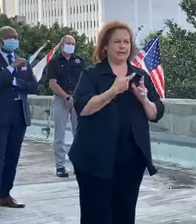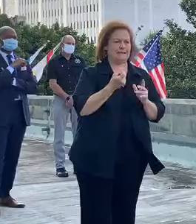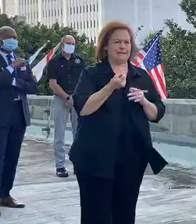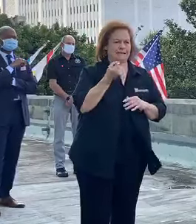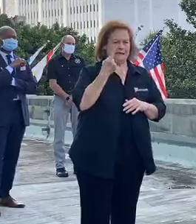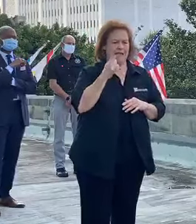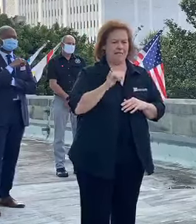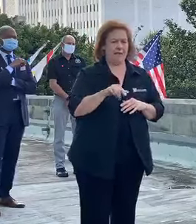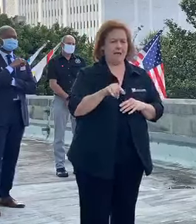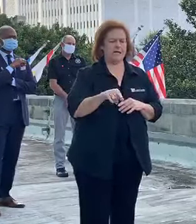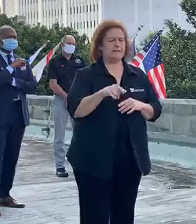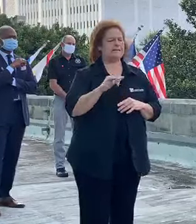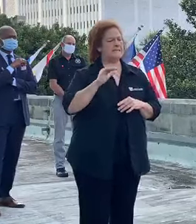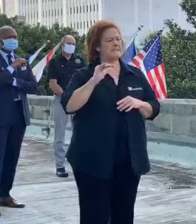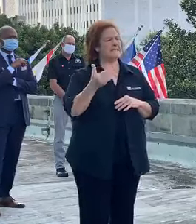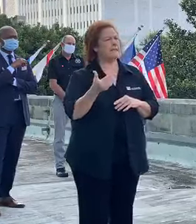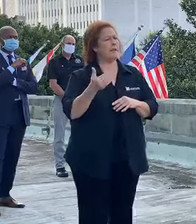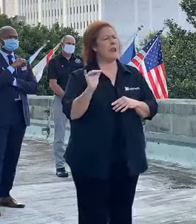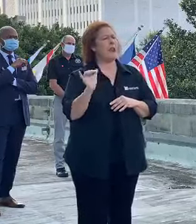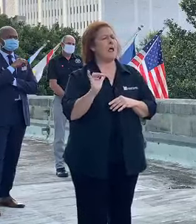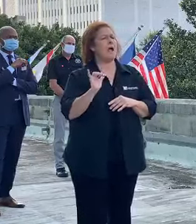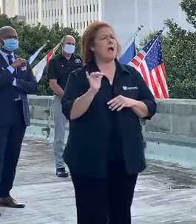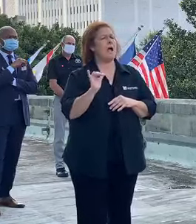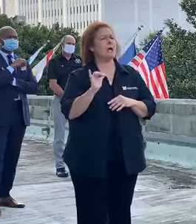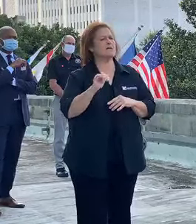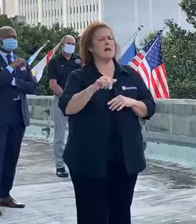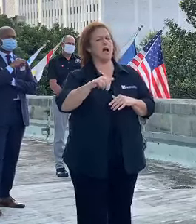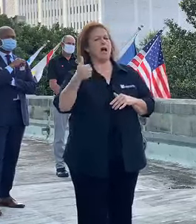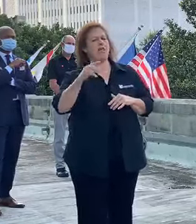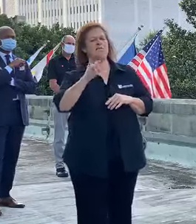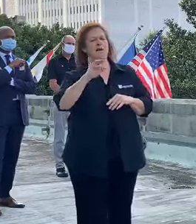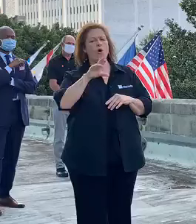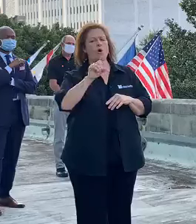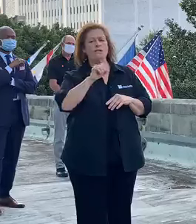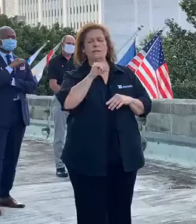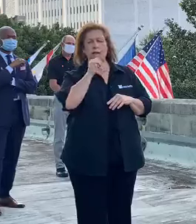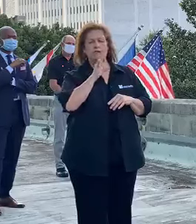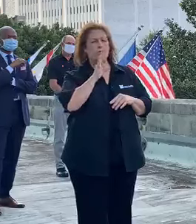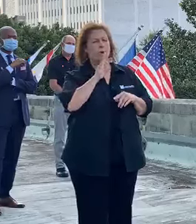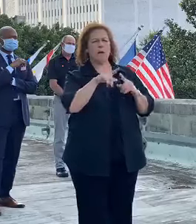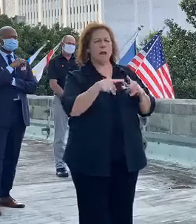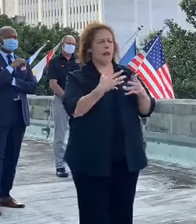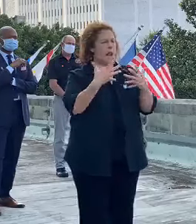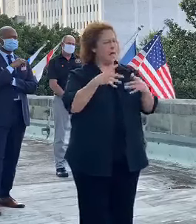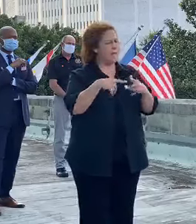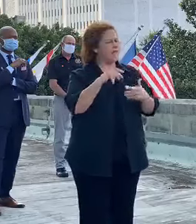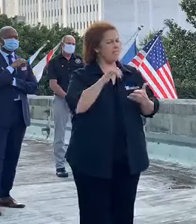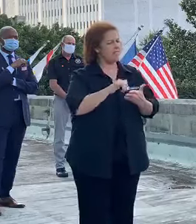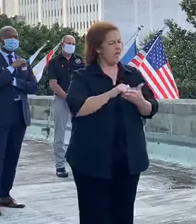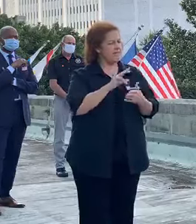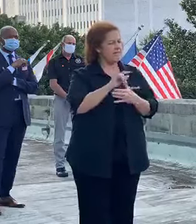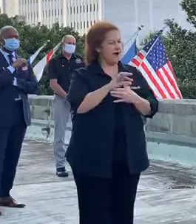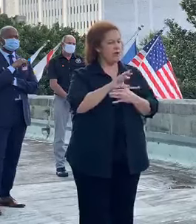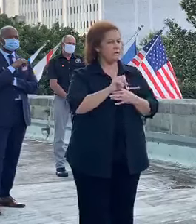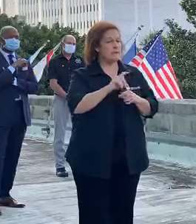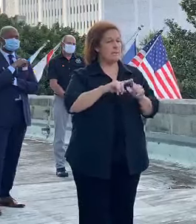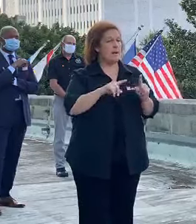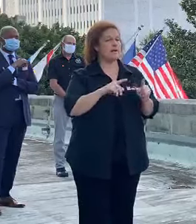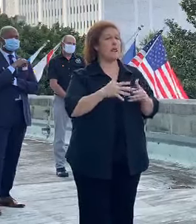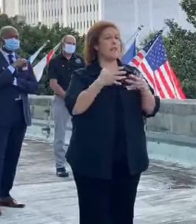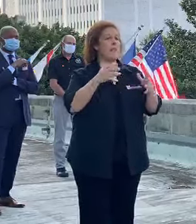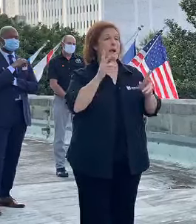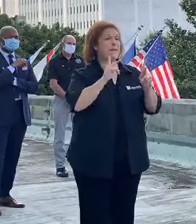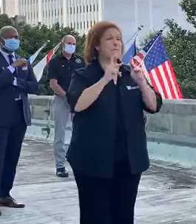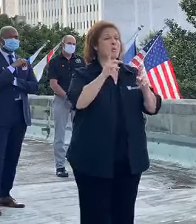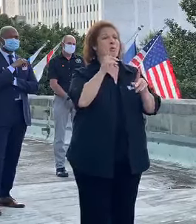It seems to be much like other viruses. What doesn't get talked about a lot is that for the thousands and thousands of people